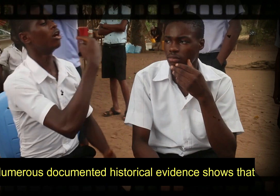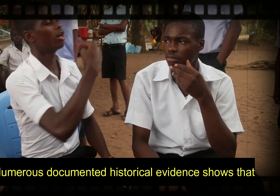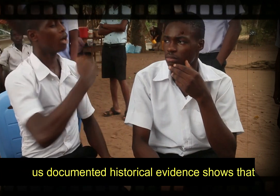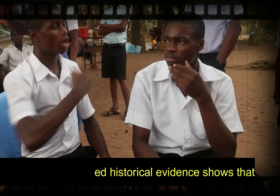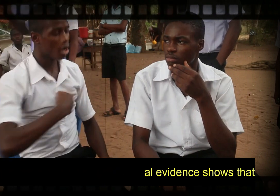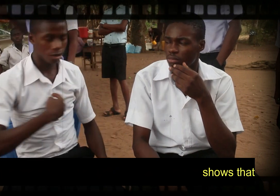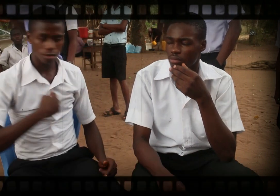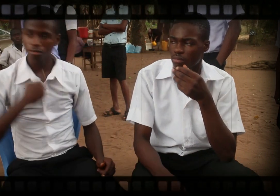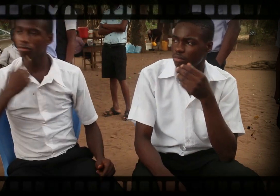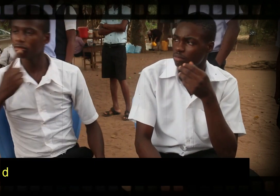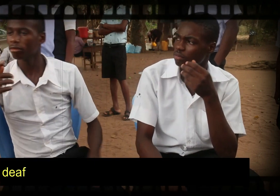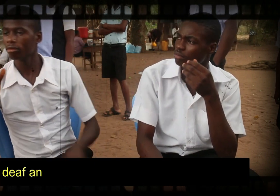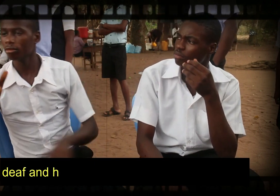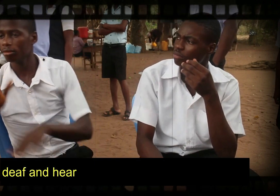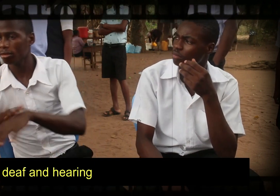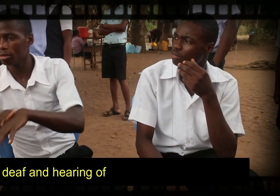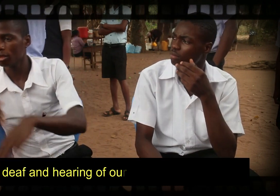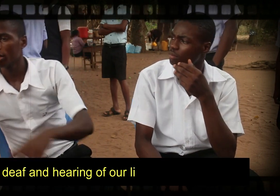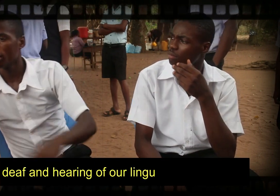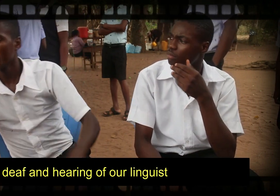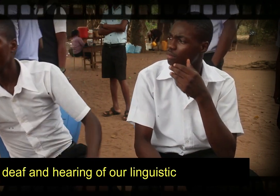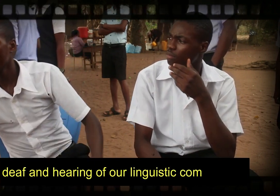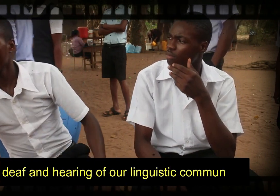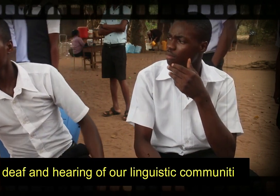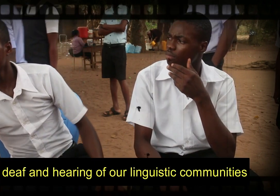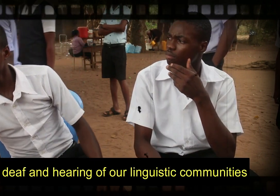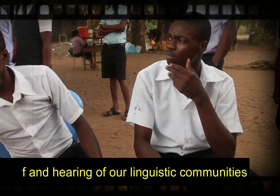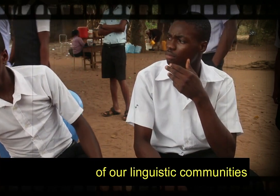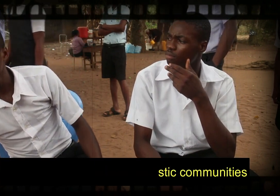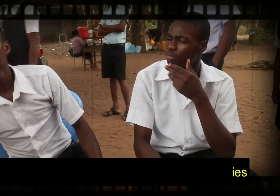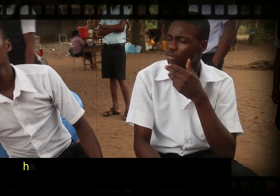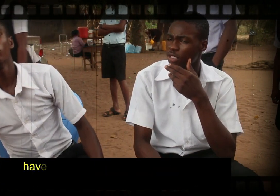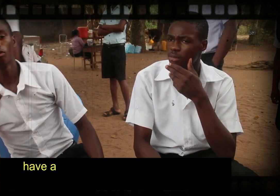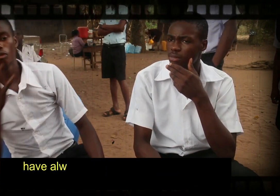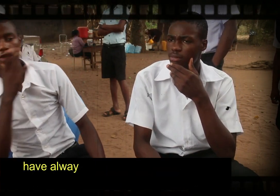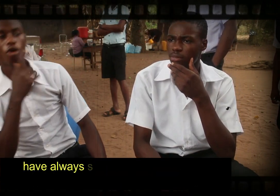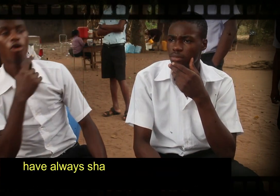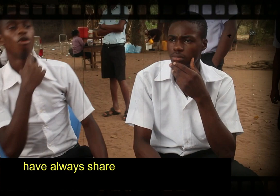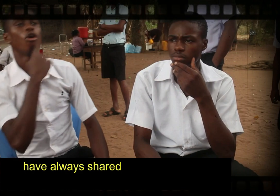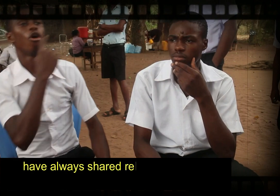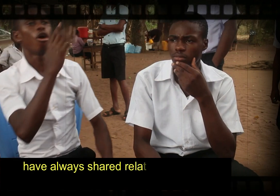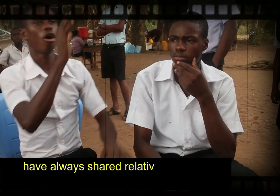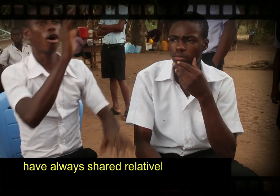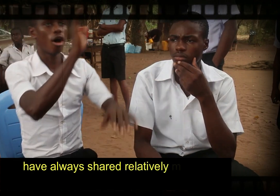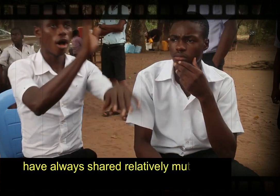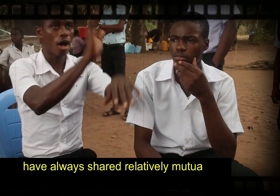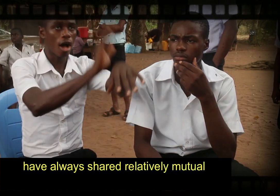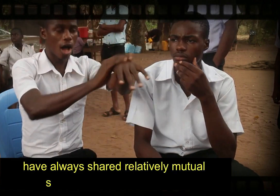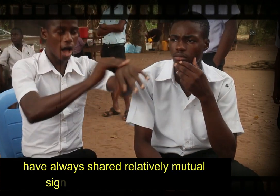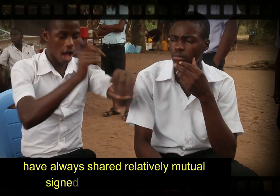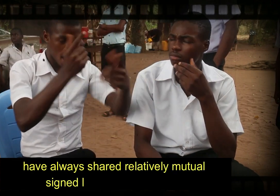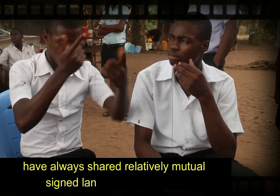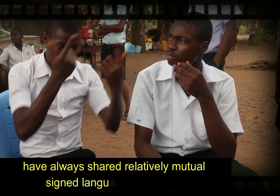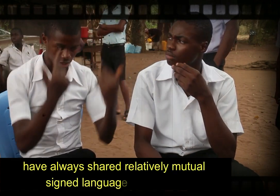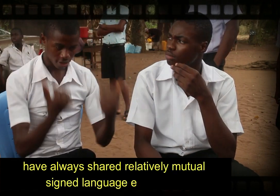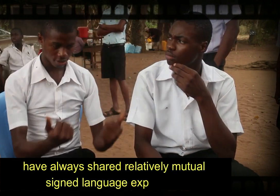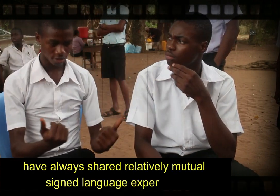shows that deaf and hearing of our linguistic communities have always shared relatively mutual sign